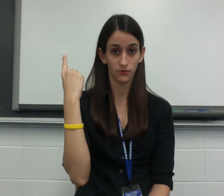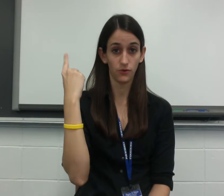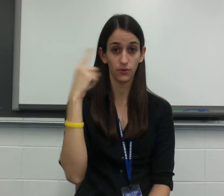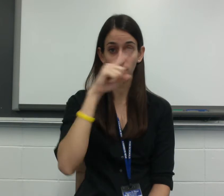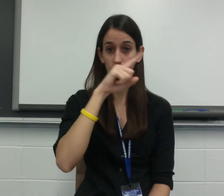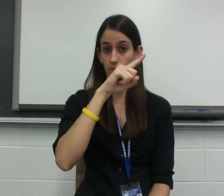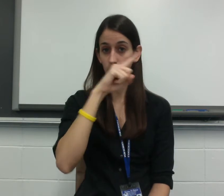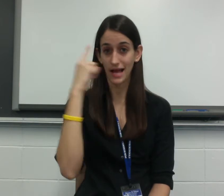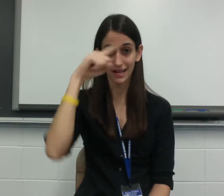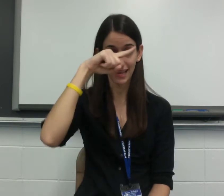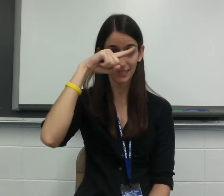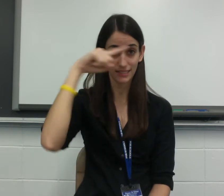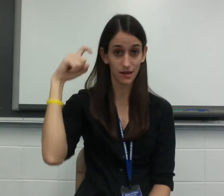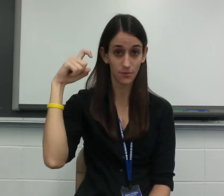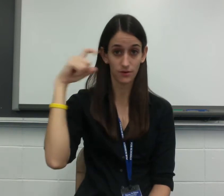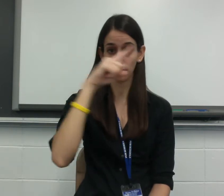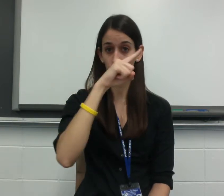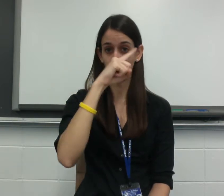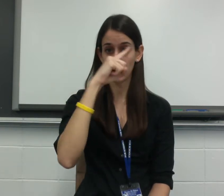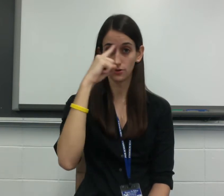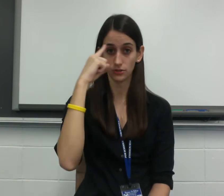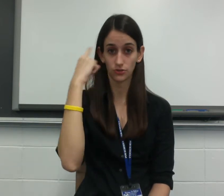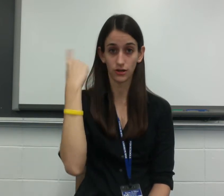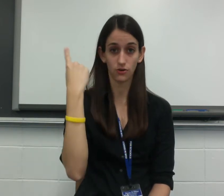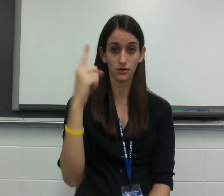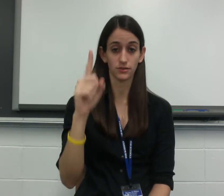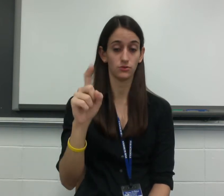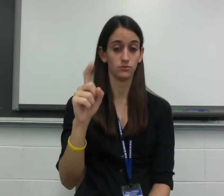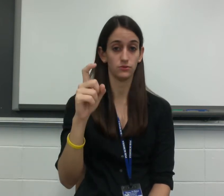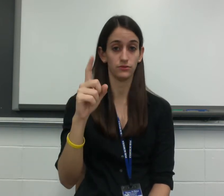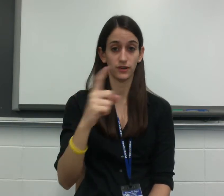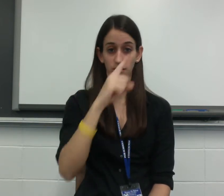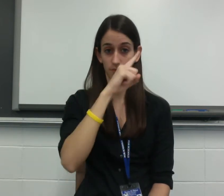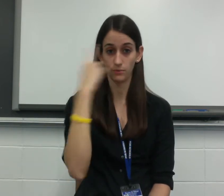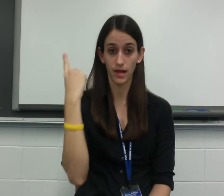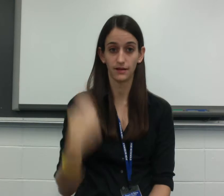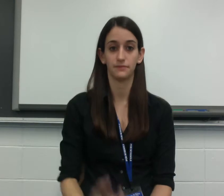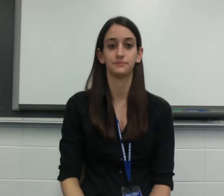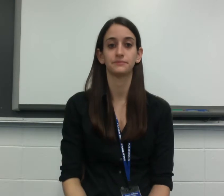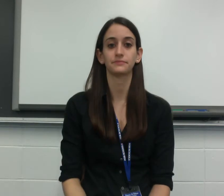with black and summer. So black goes straight across. Don't move your finger. Black.